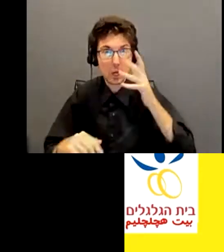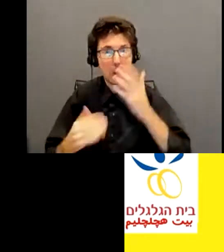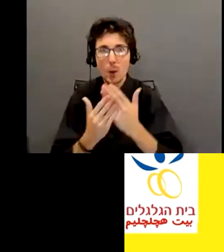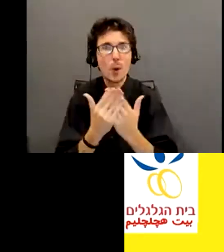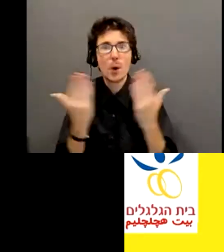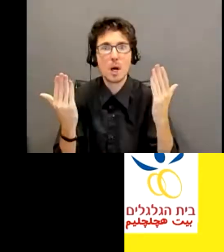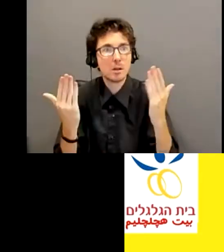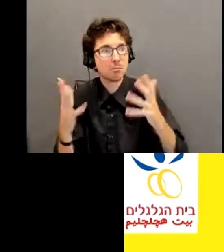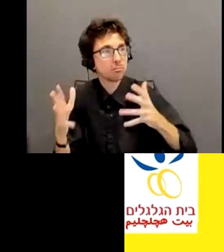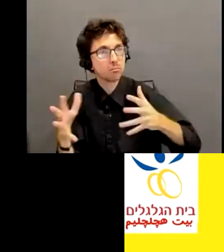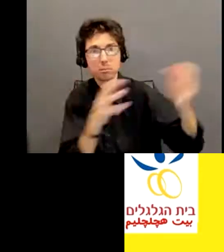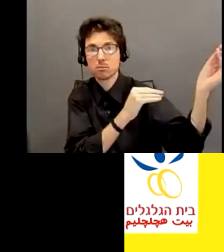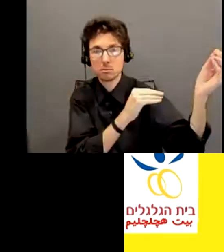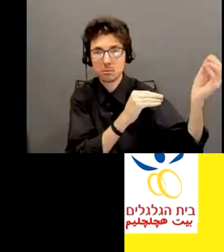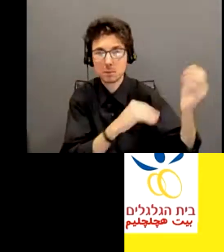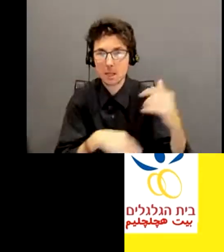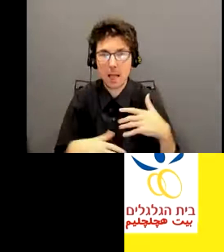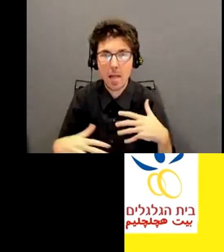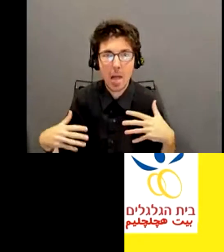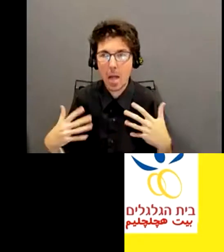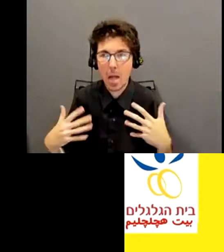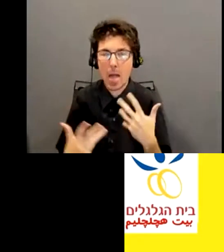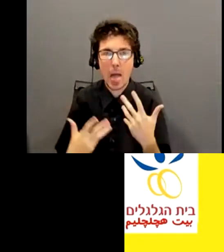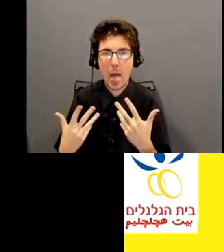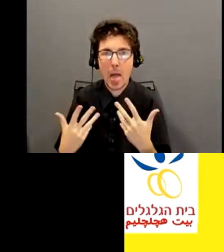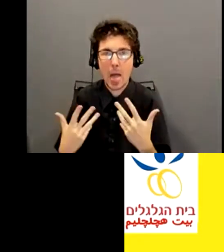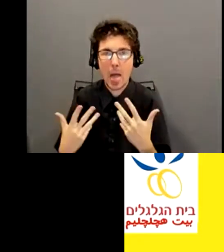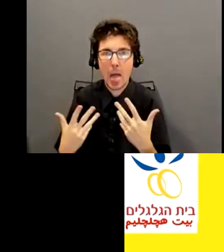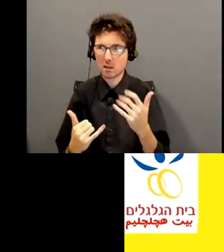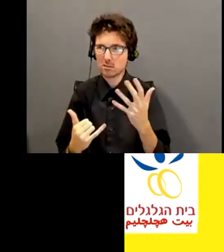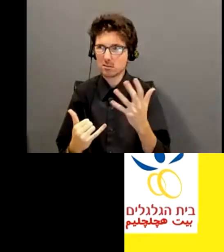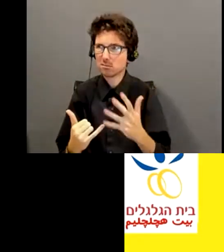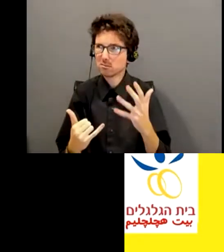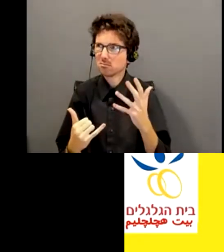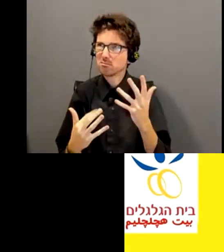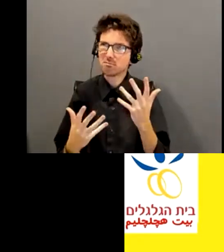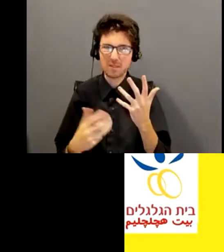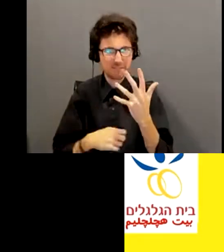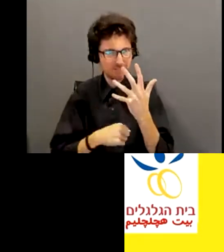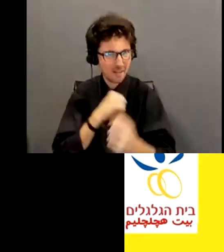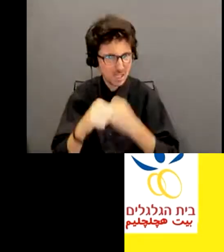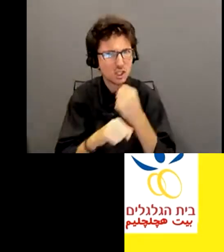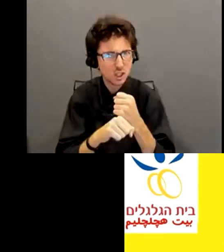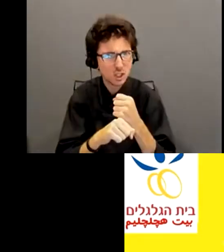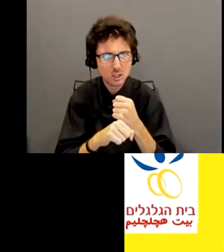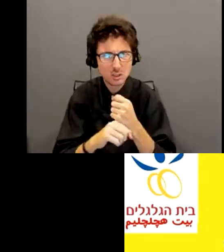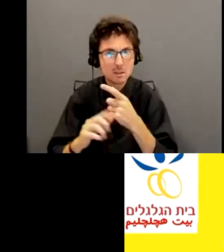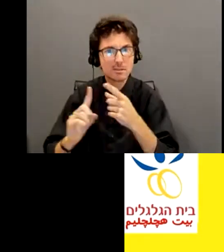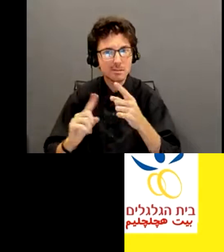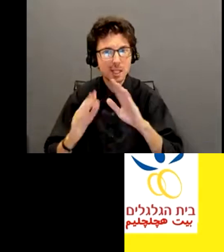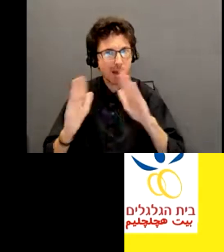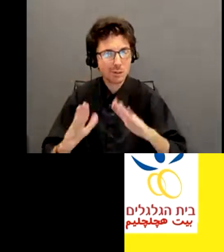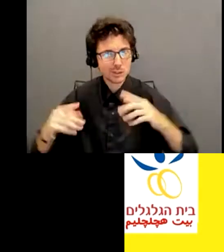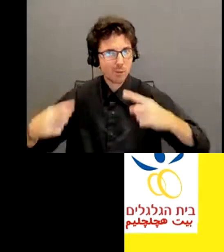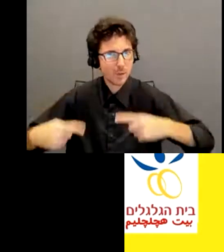But now I am like almost 5 years in Beta Galgalim and I had a lot of fun. I met a